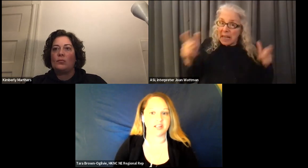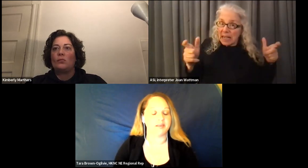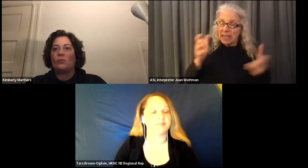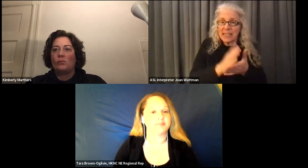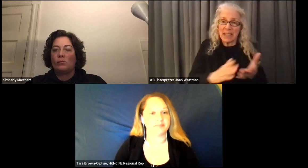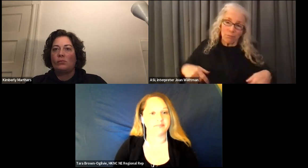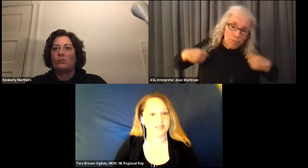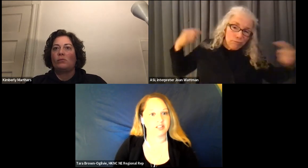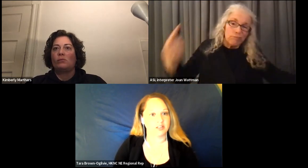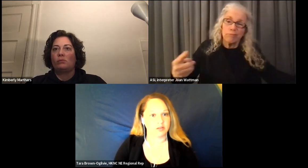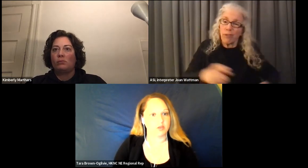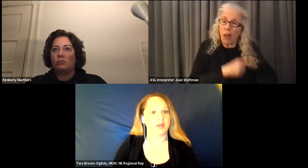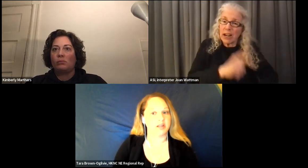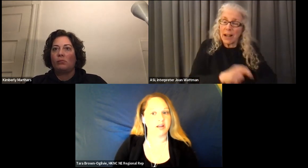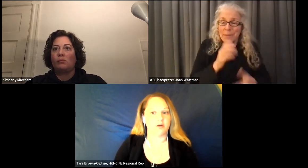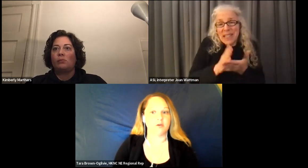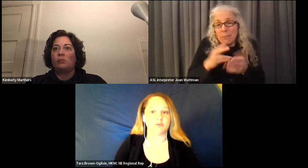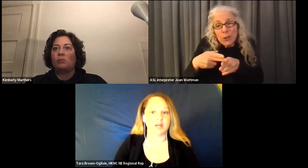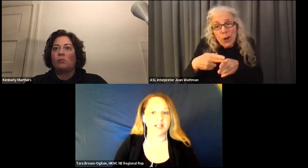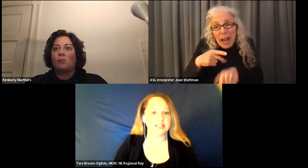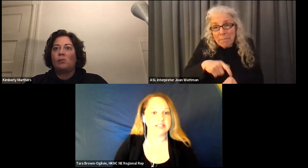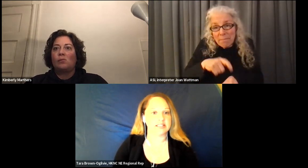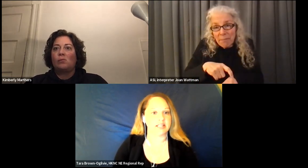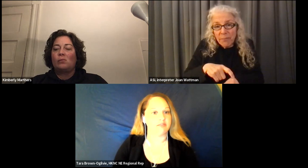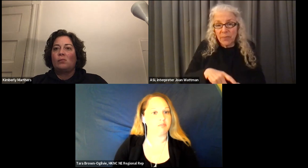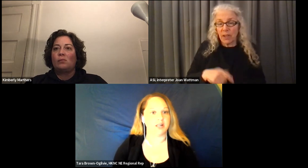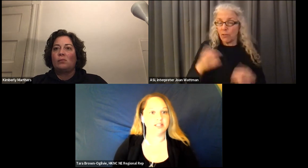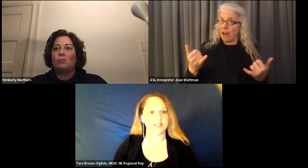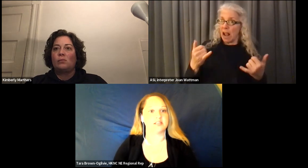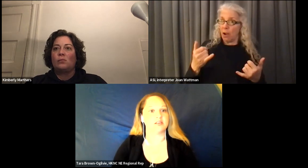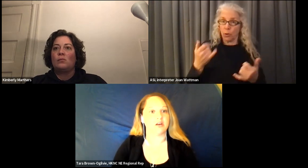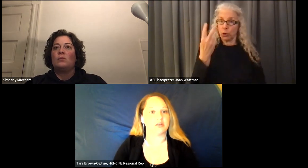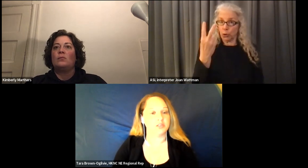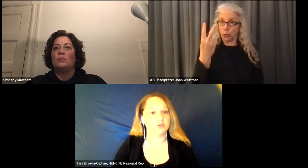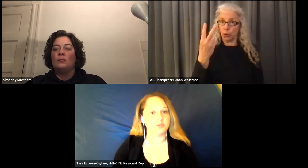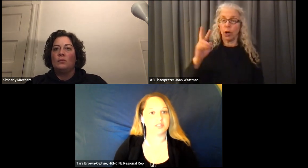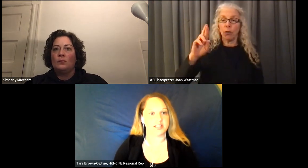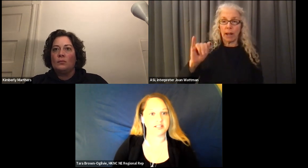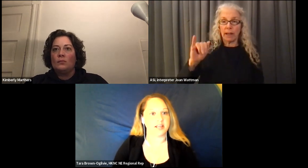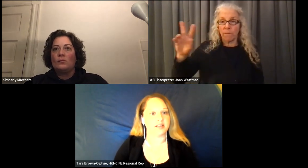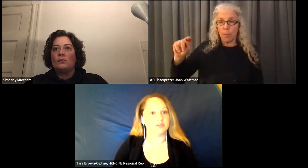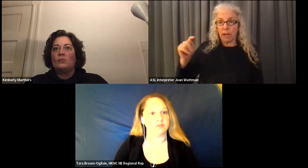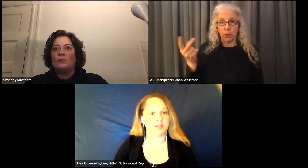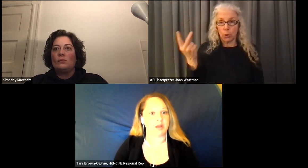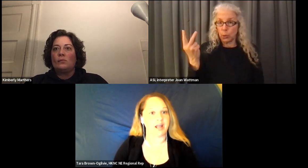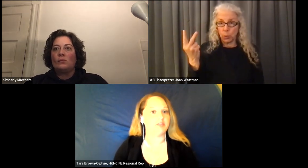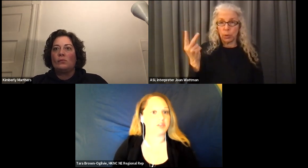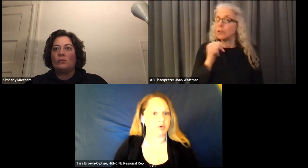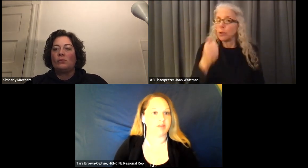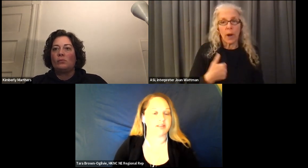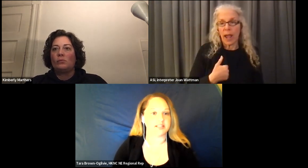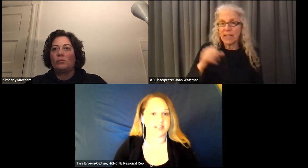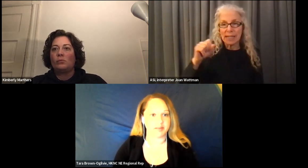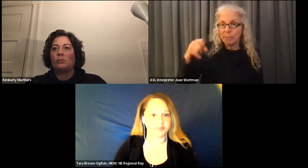a short time. Right now, Rhode Island and Vermont are 2 states that do not have